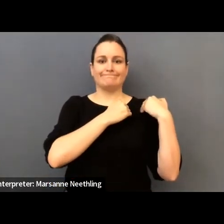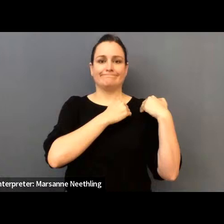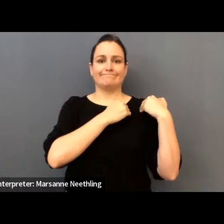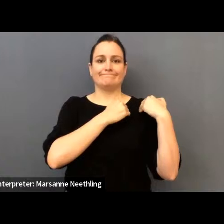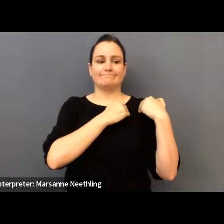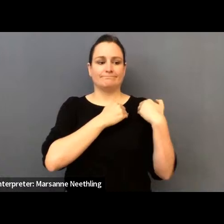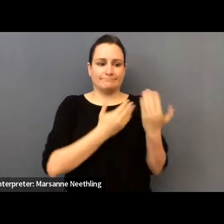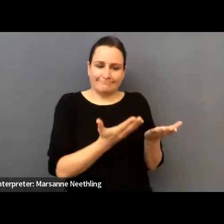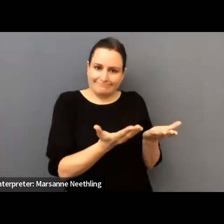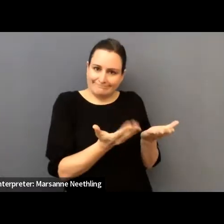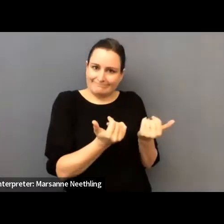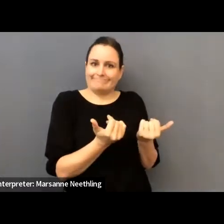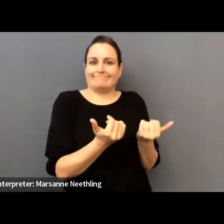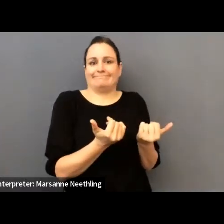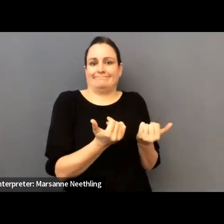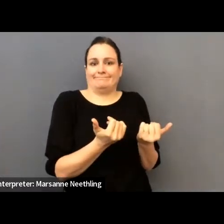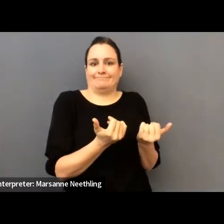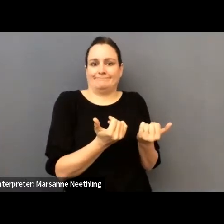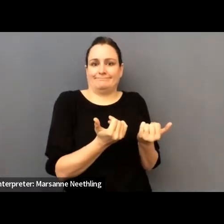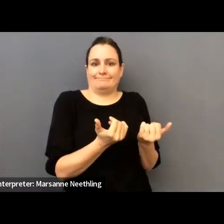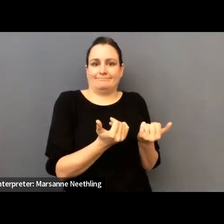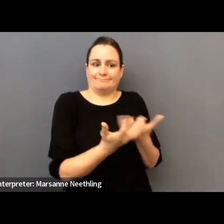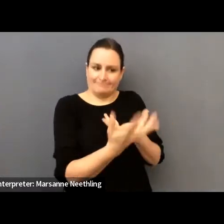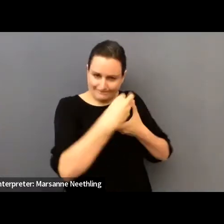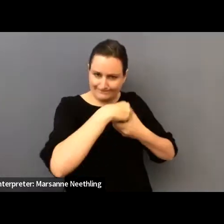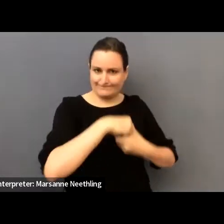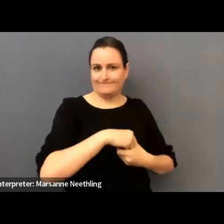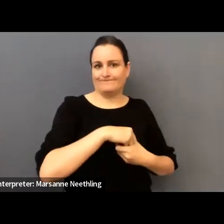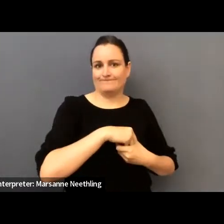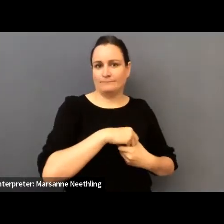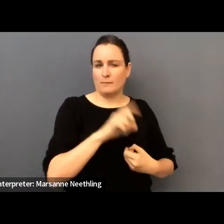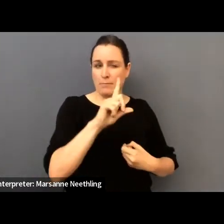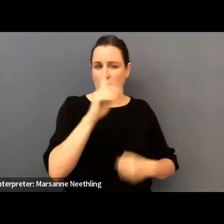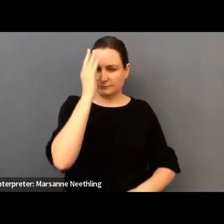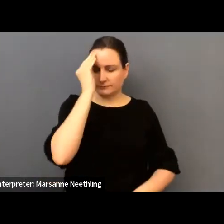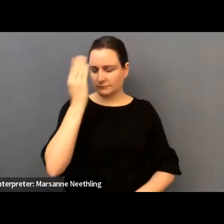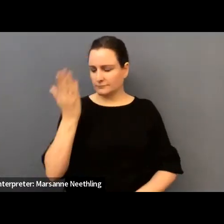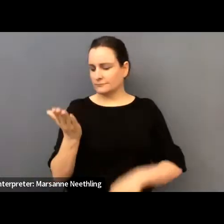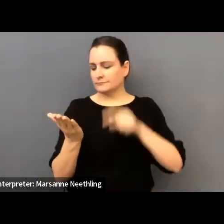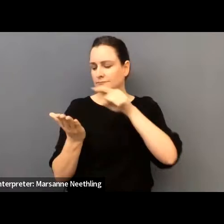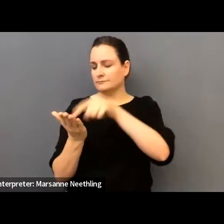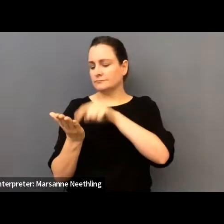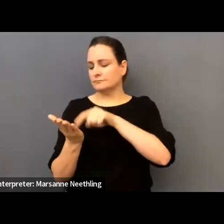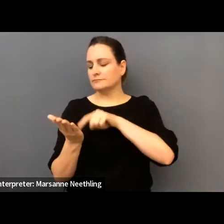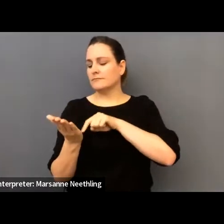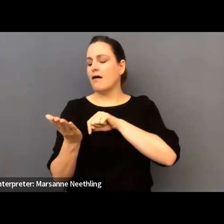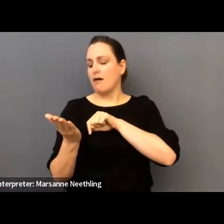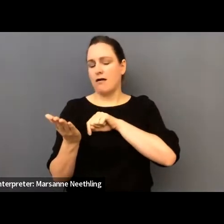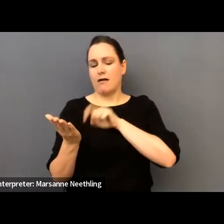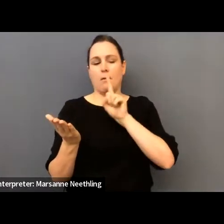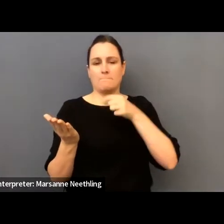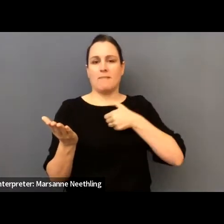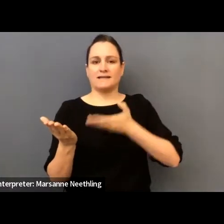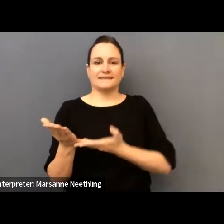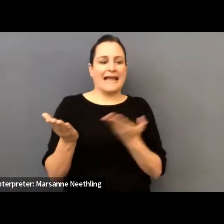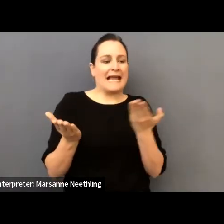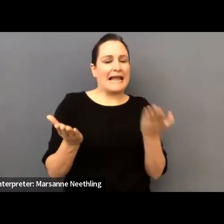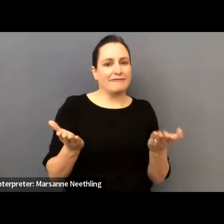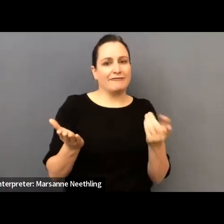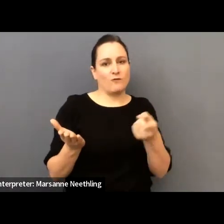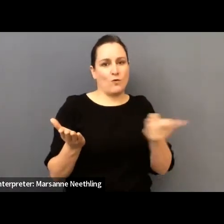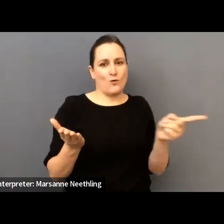UDL and principles and we provide the different options to the deaf or Sasl